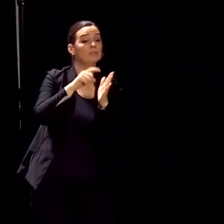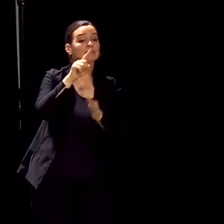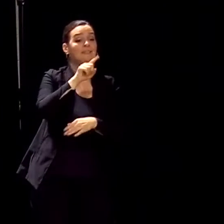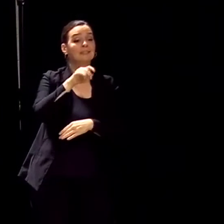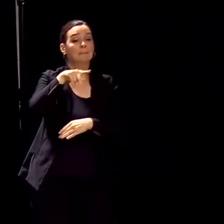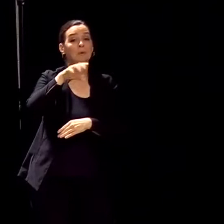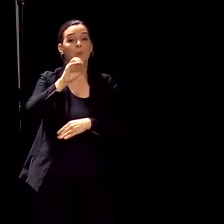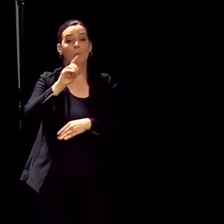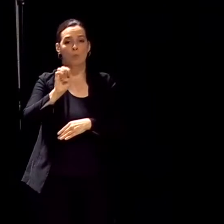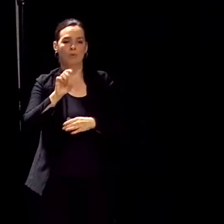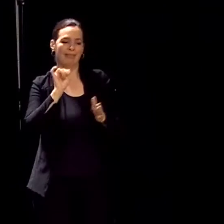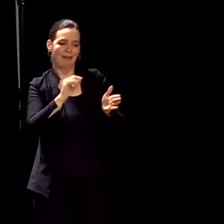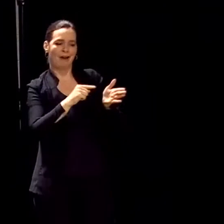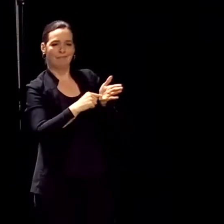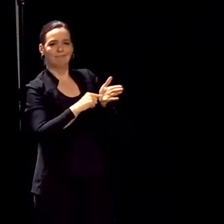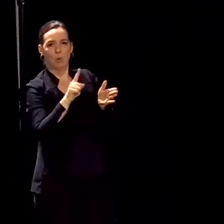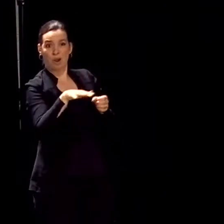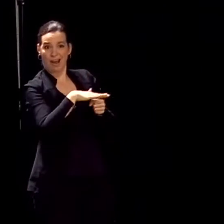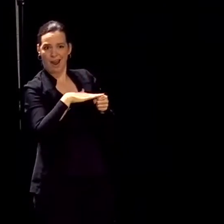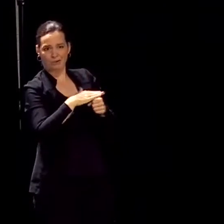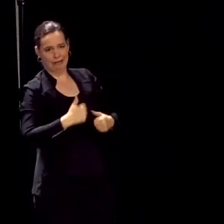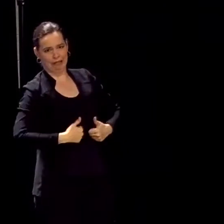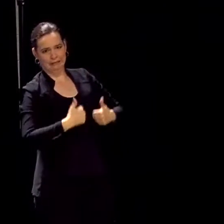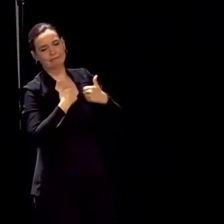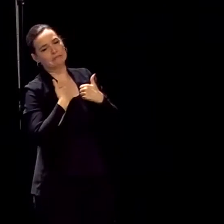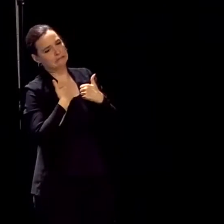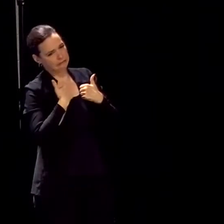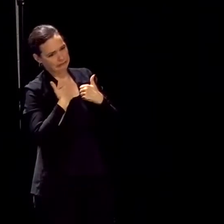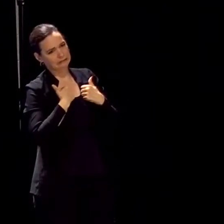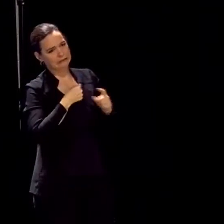So you can see we will have a lot of testing going on.